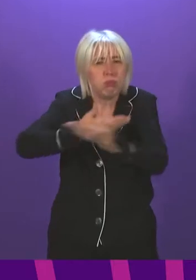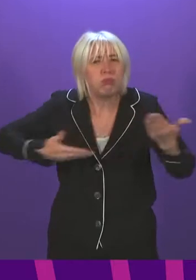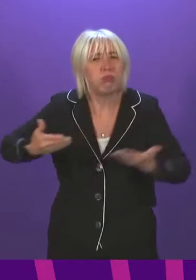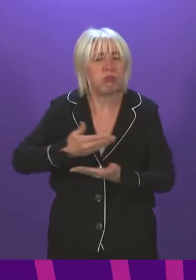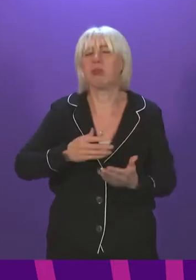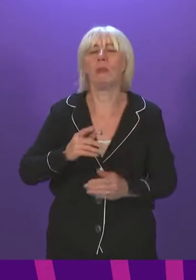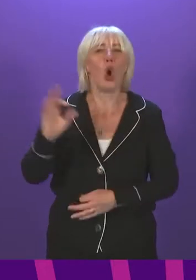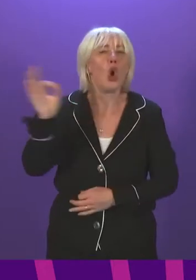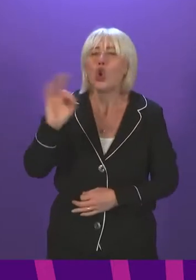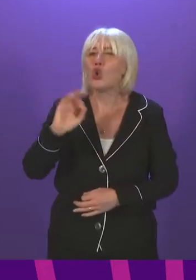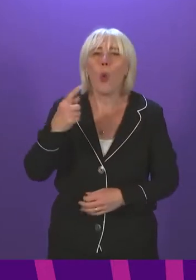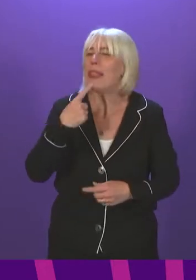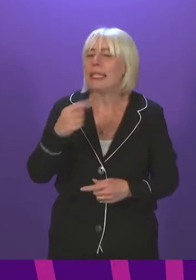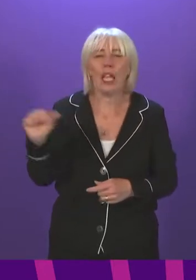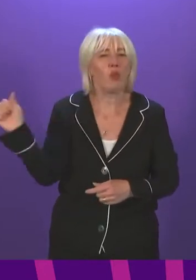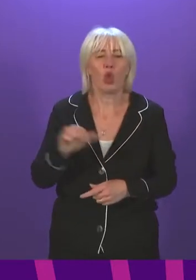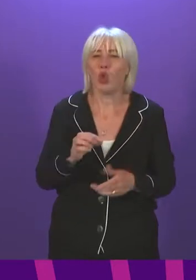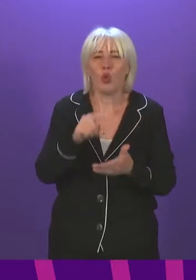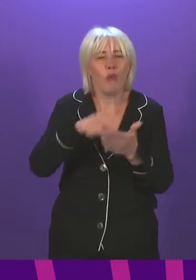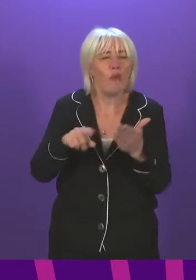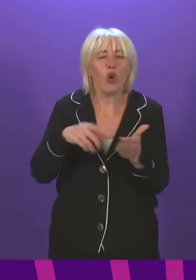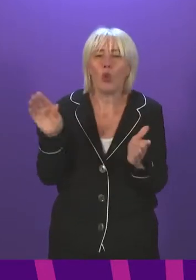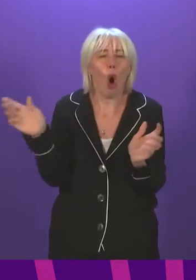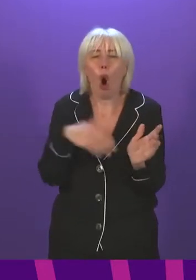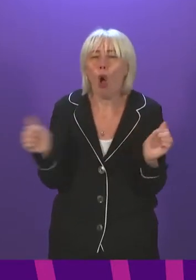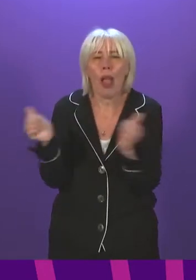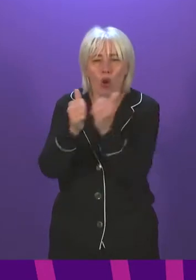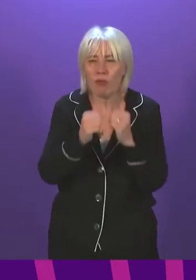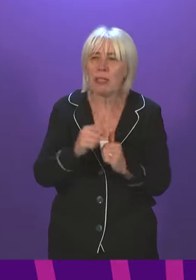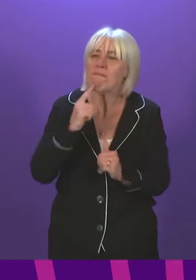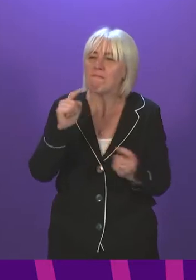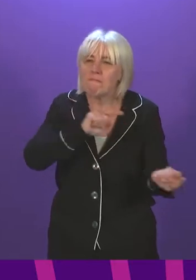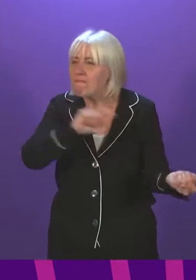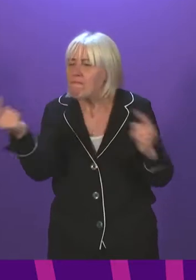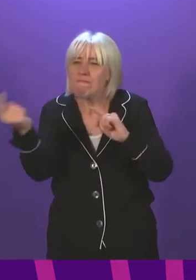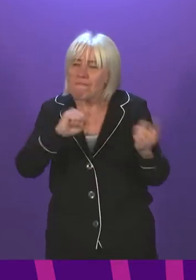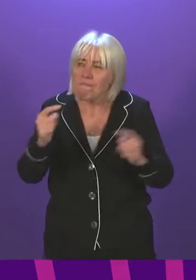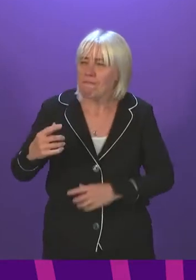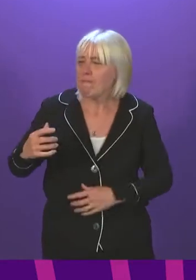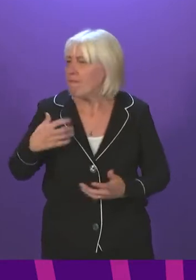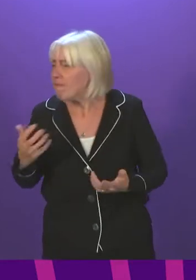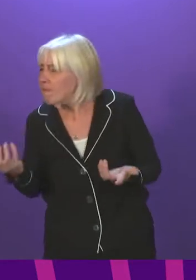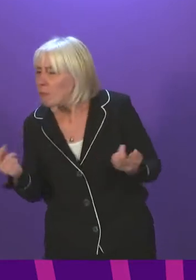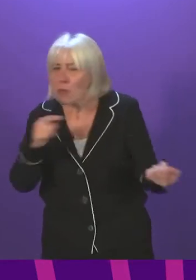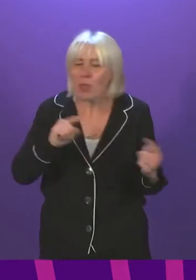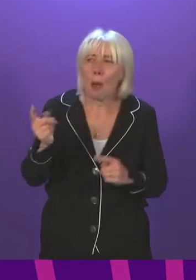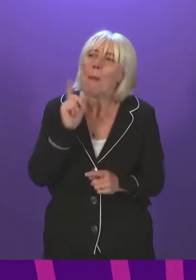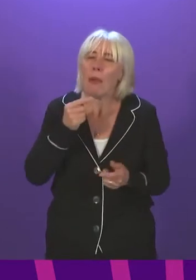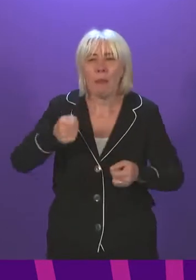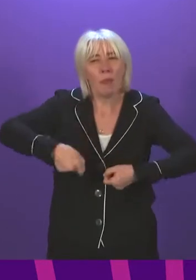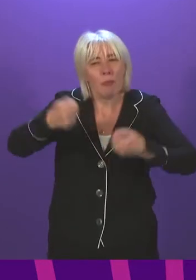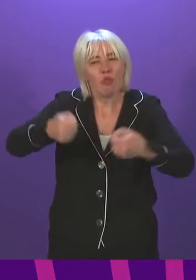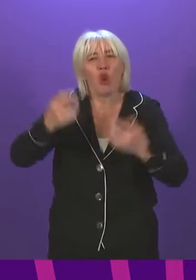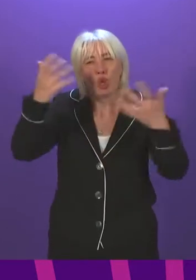was no member who proposed that we have a vote. We listened very carefully to the arguments that were made. We expressed some of the concerns that have been raised by